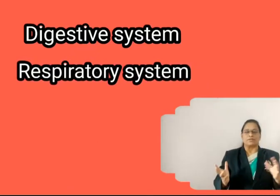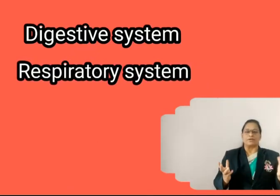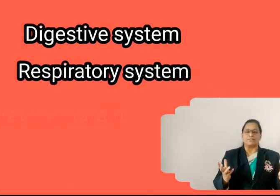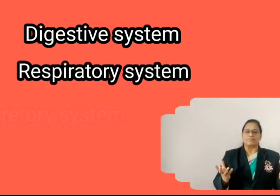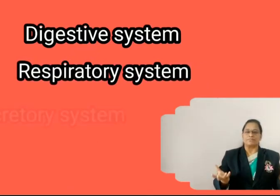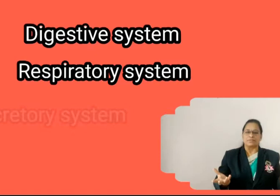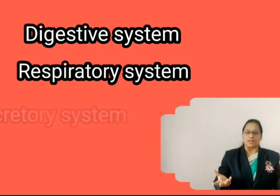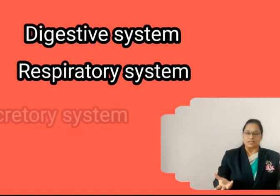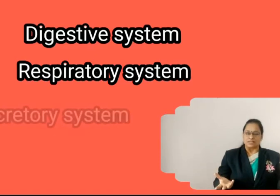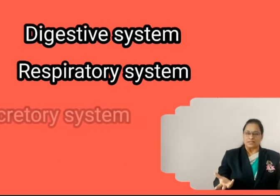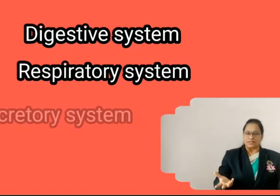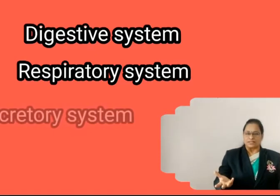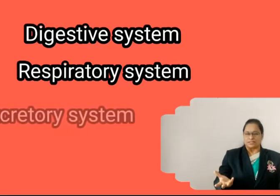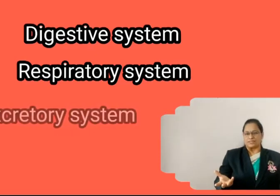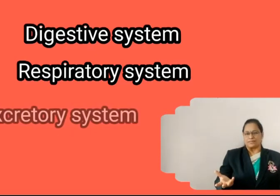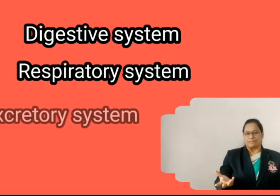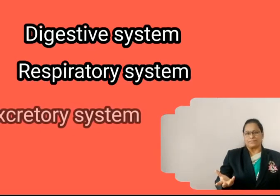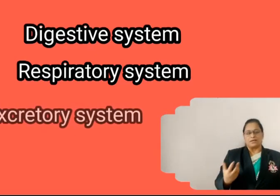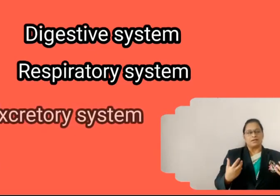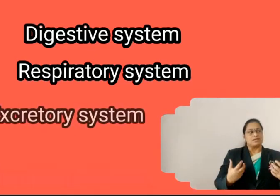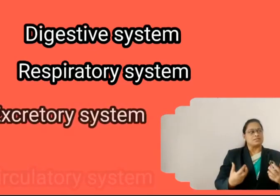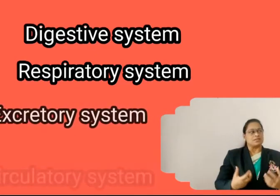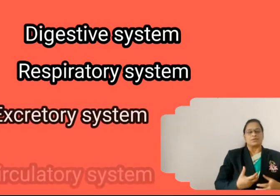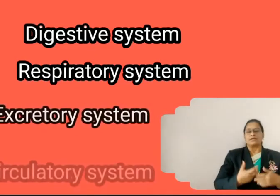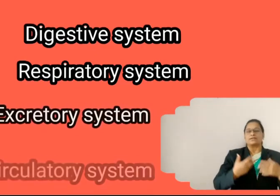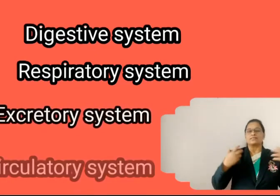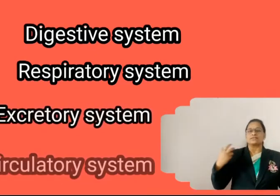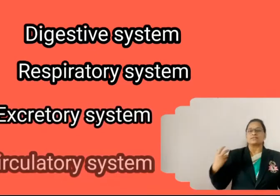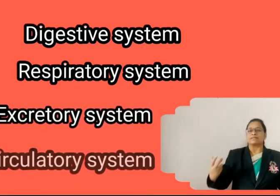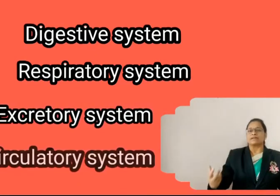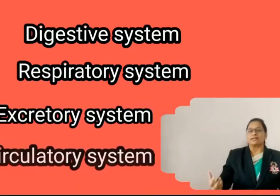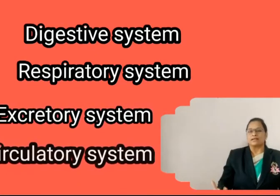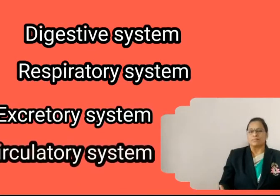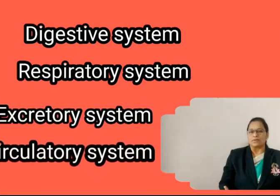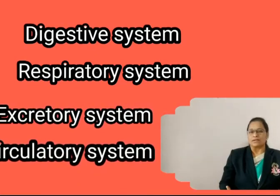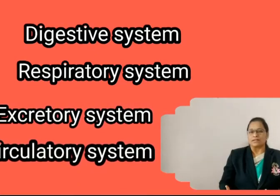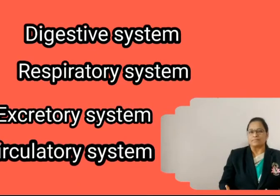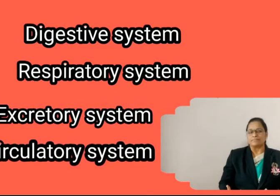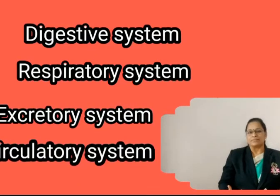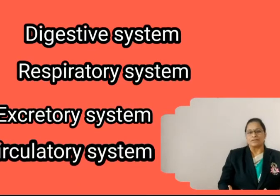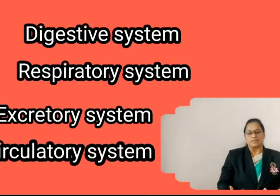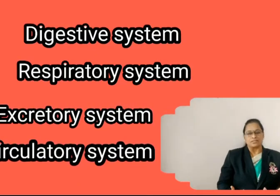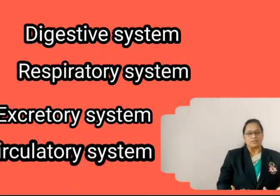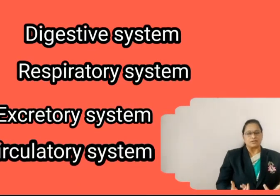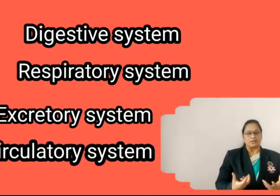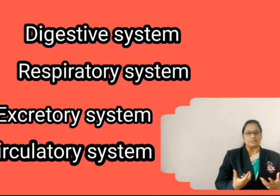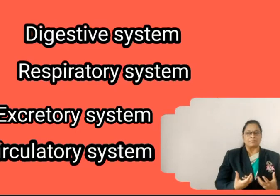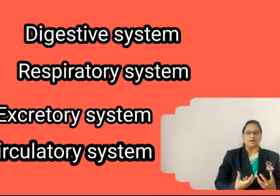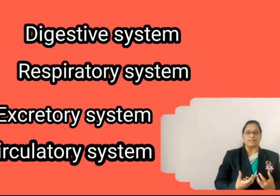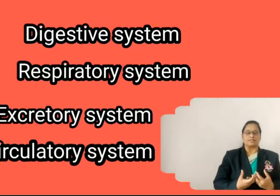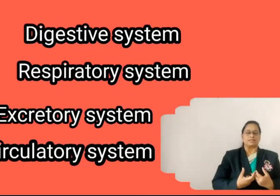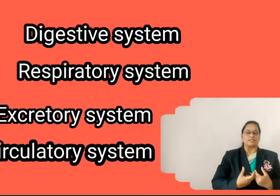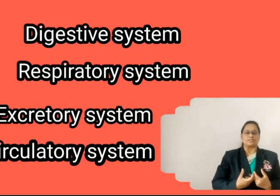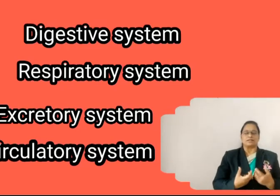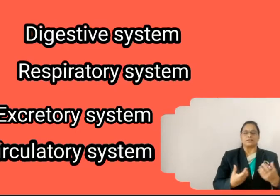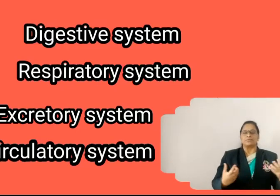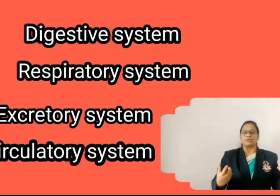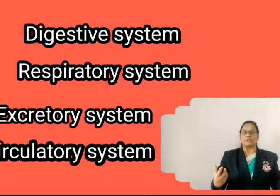have excretory system. Circulatory system is there in our body, which supplies necessary nutrients